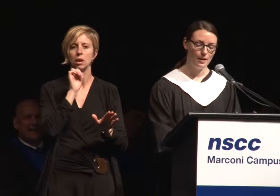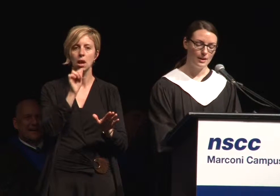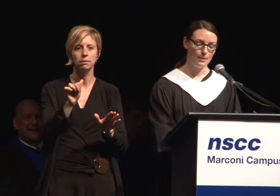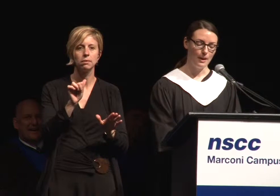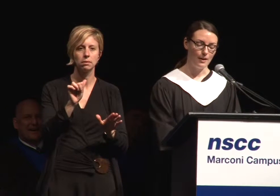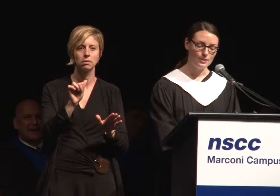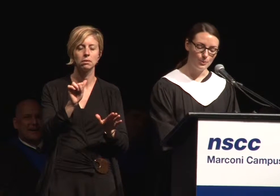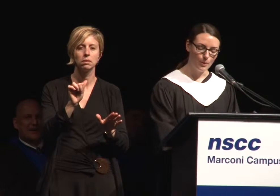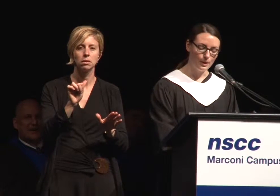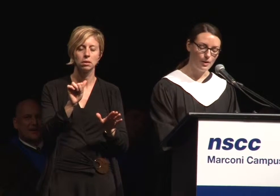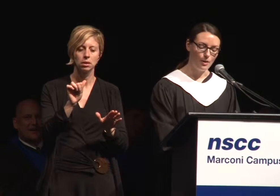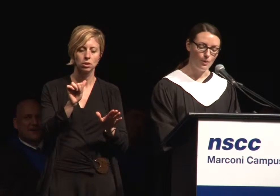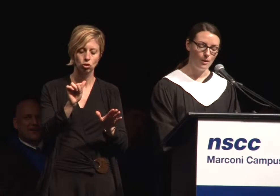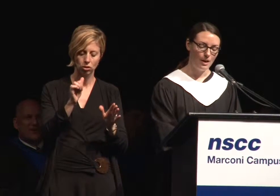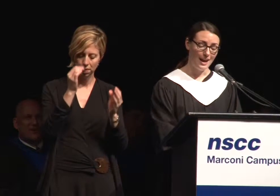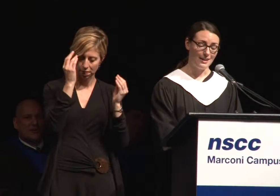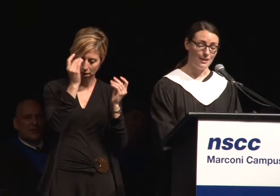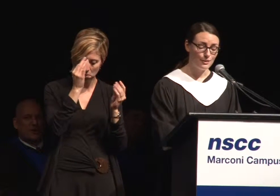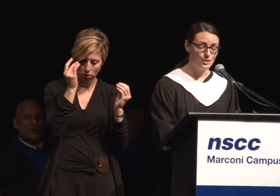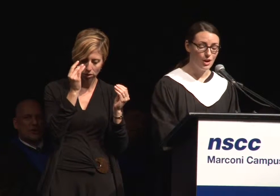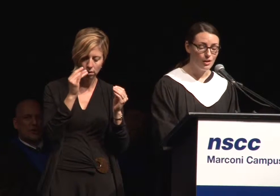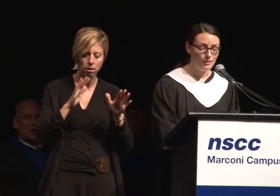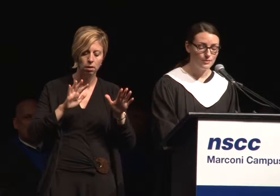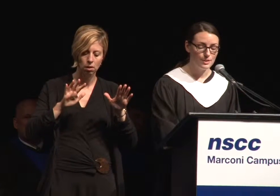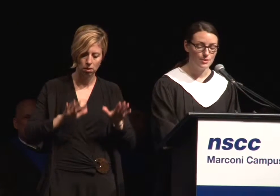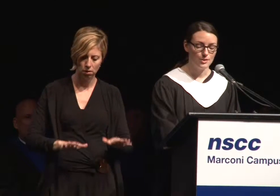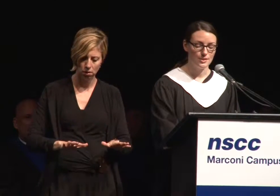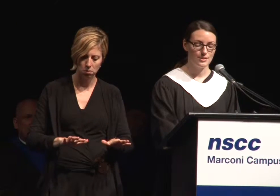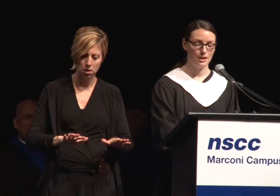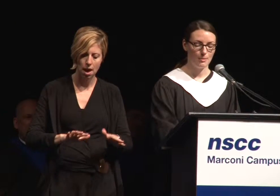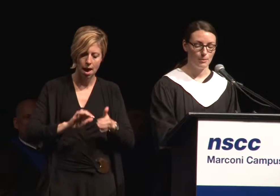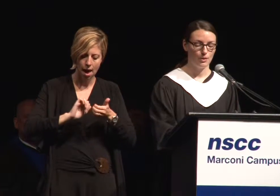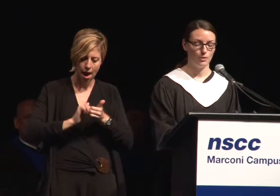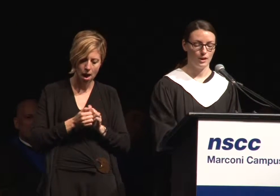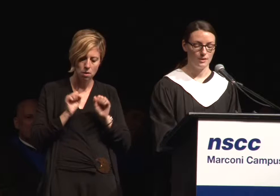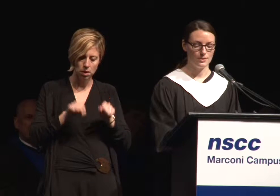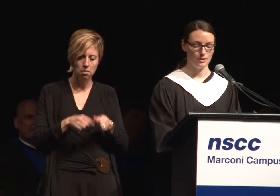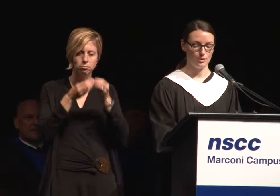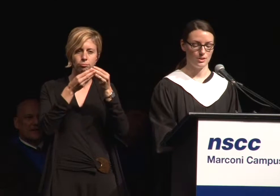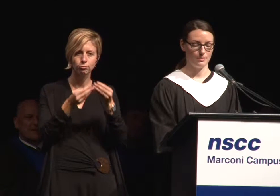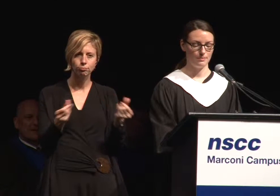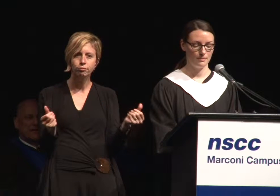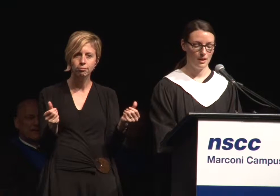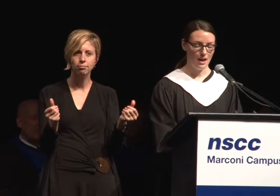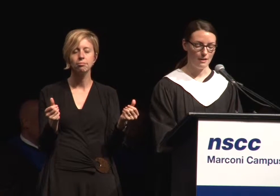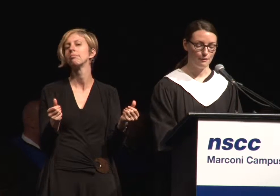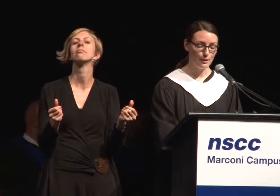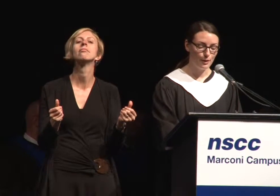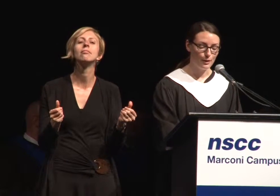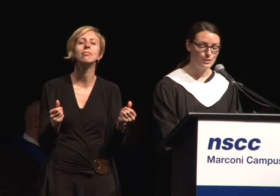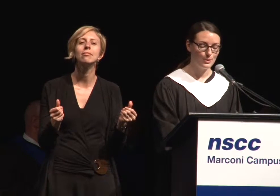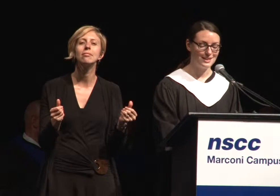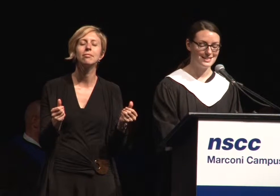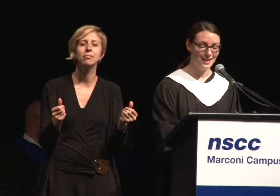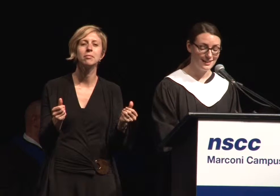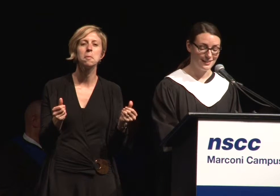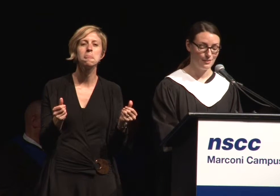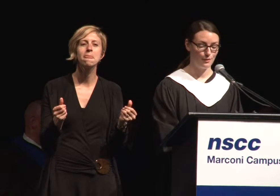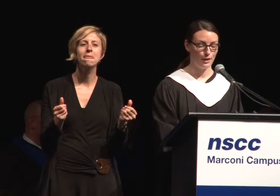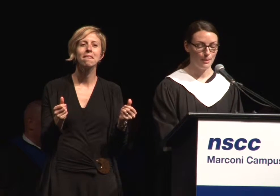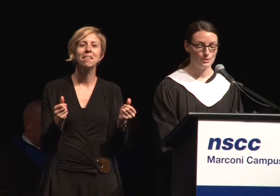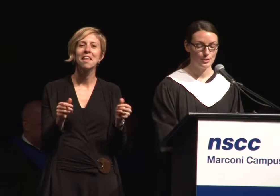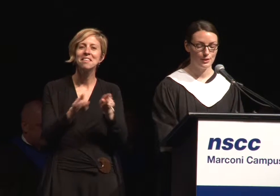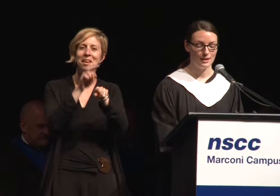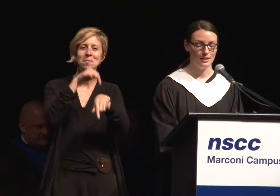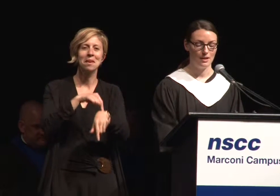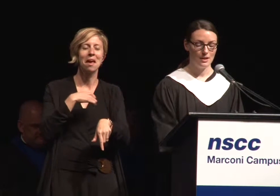problem, compare it to what we know, and leverage all of our resources to come up with a creative solution. And further, to be excited for